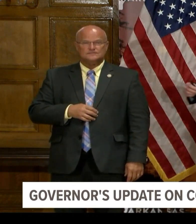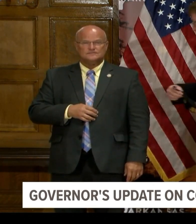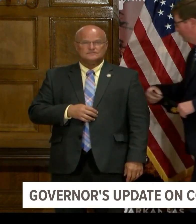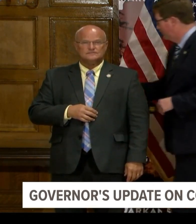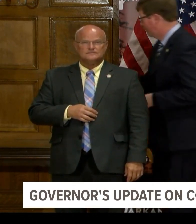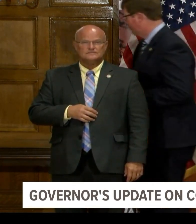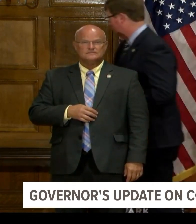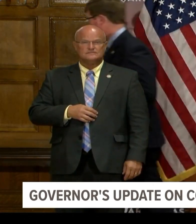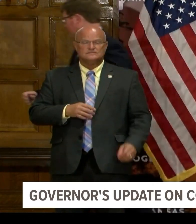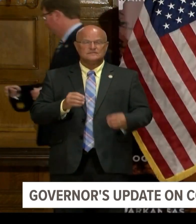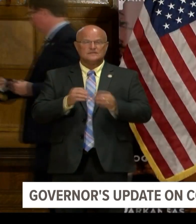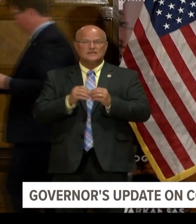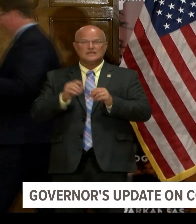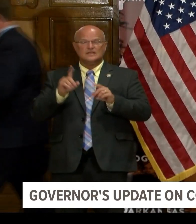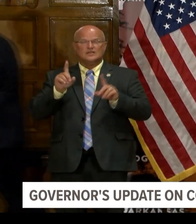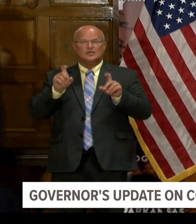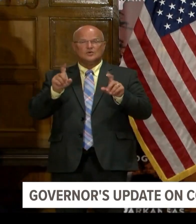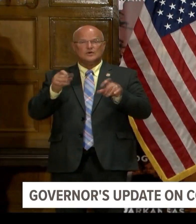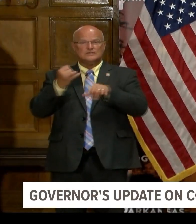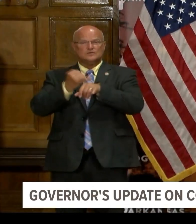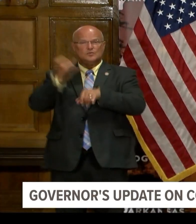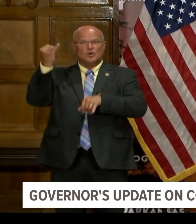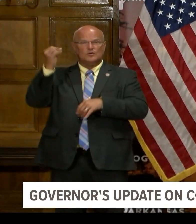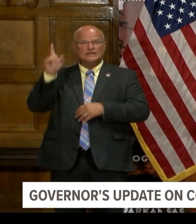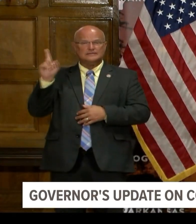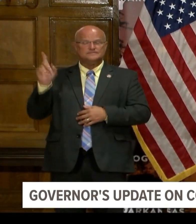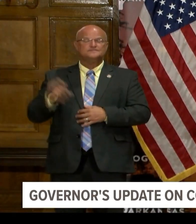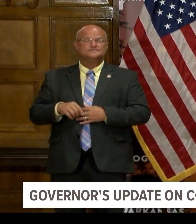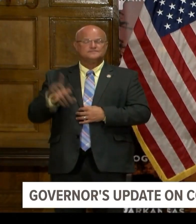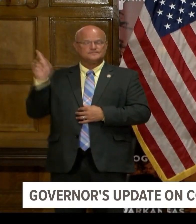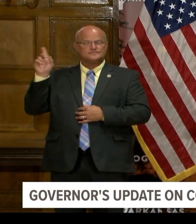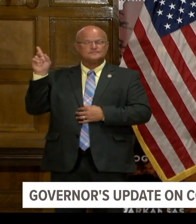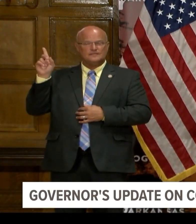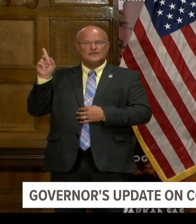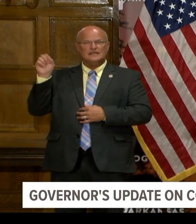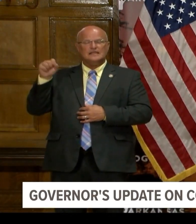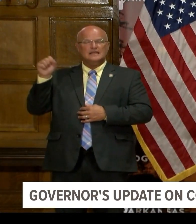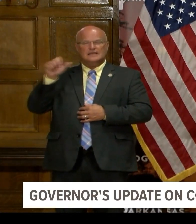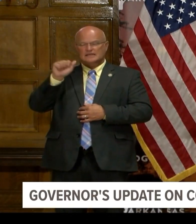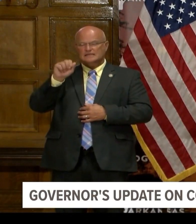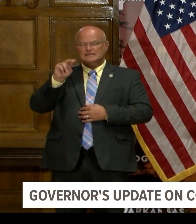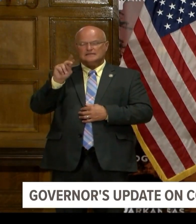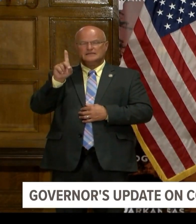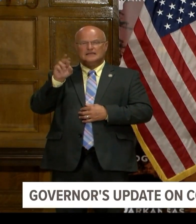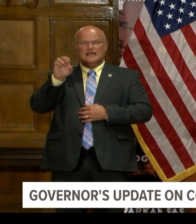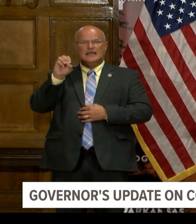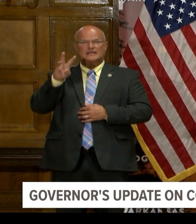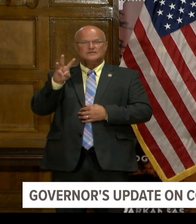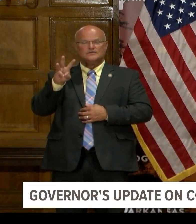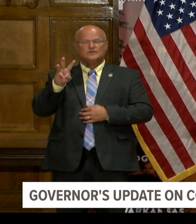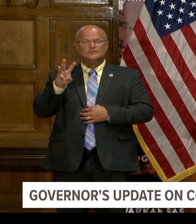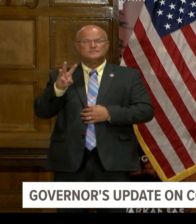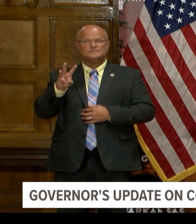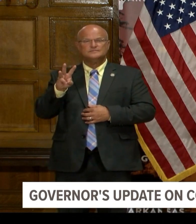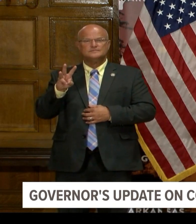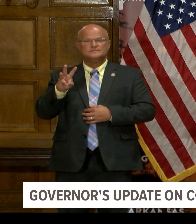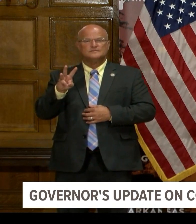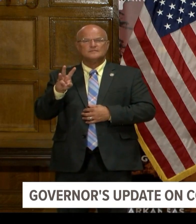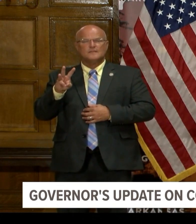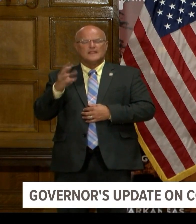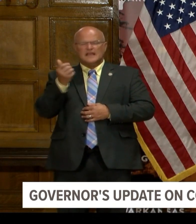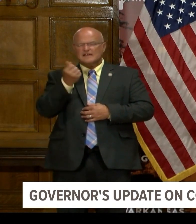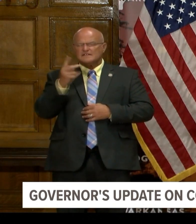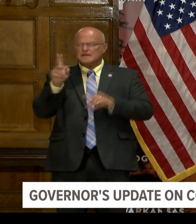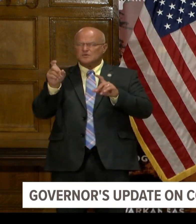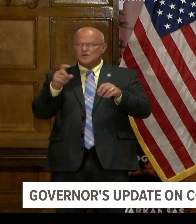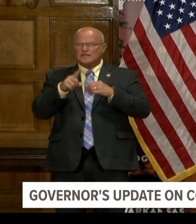Is there any question remotely? Yeah, Governor, this is Andrew with AP. I had a couple questions